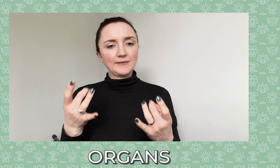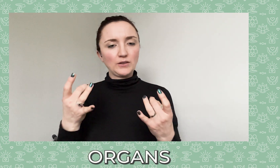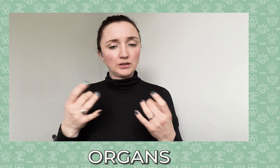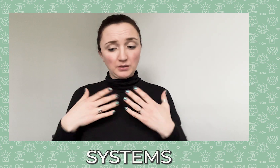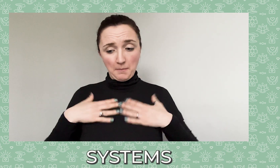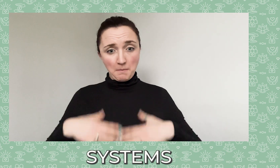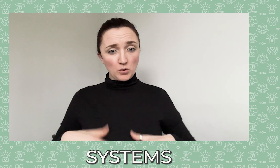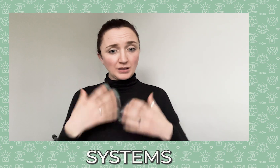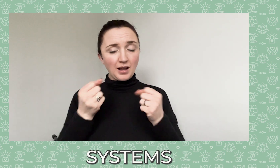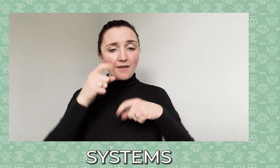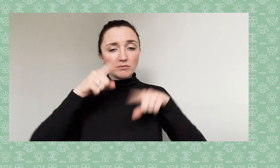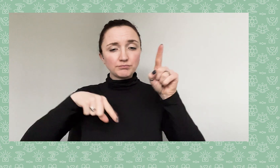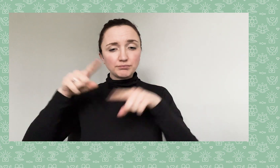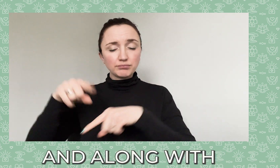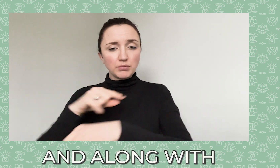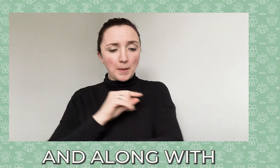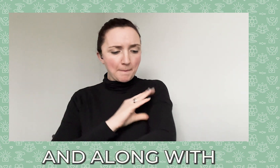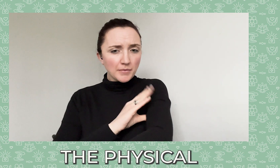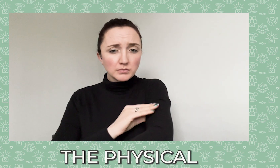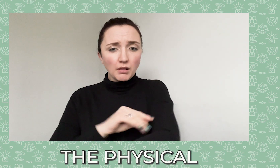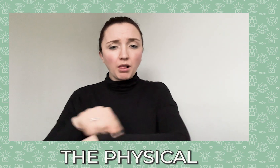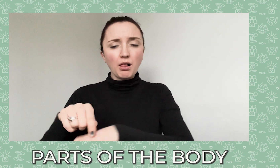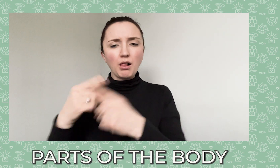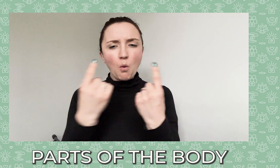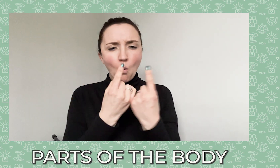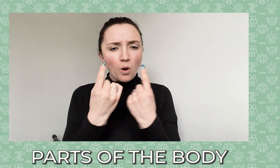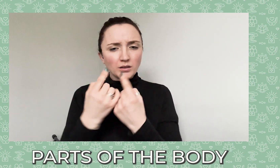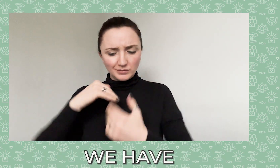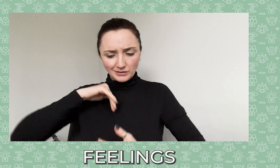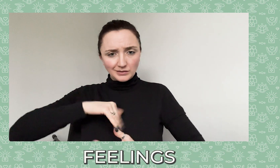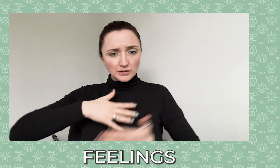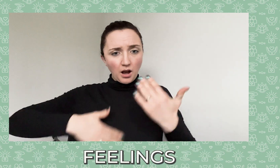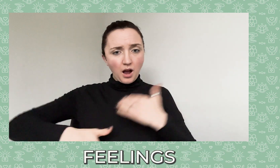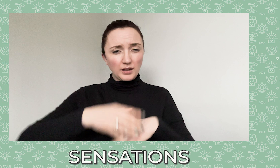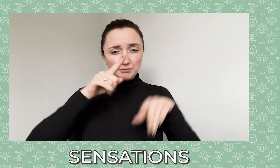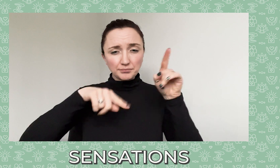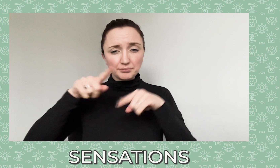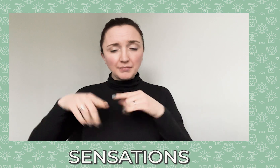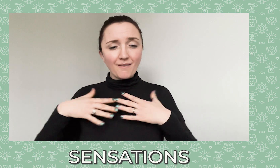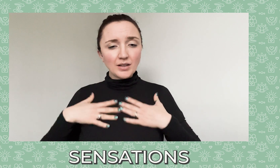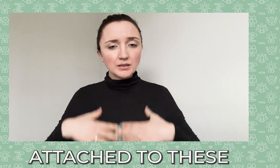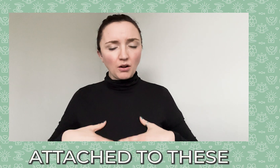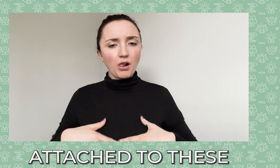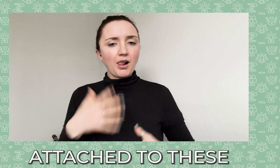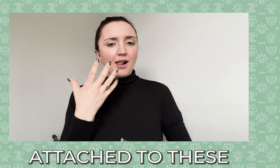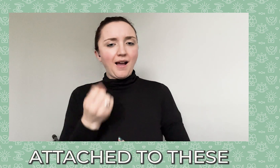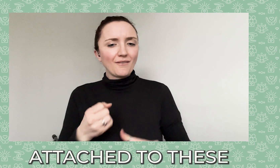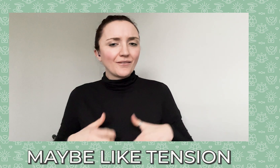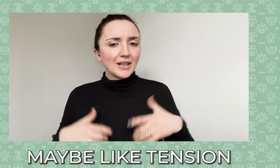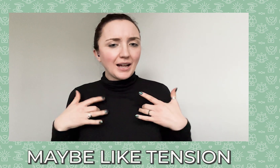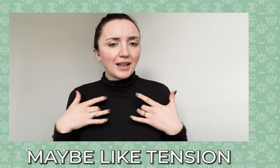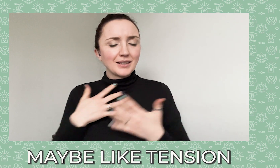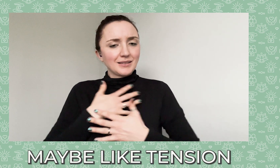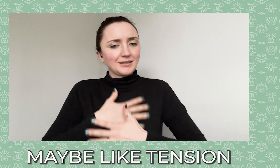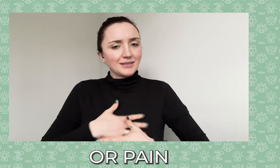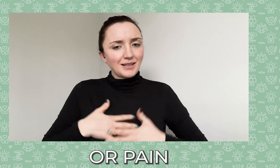organs, systems, and along with the physical parts of the body, we have feelings, sensations attached to these, maybe like tension or